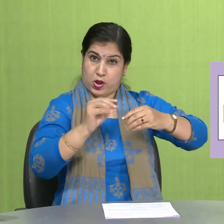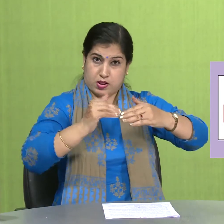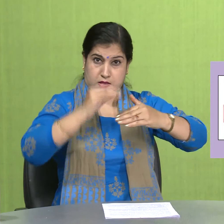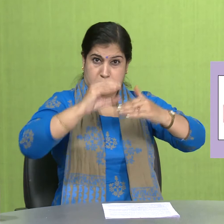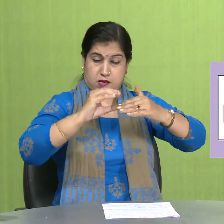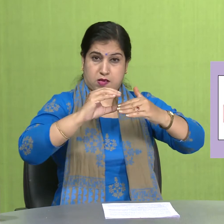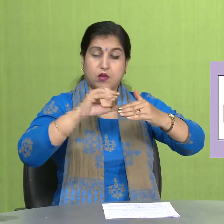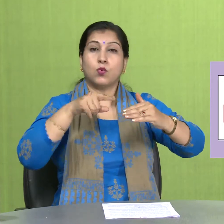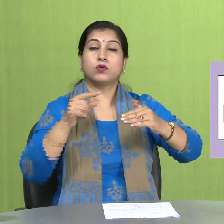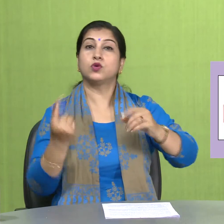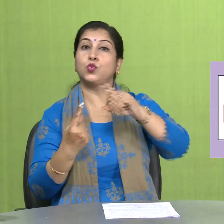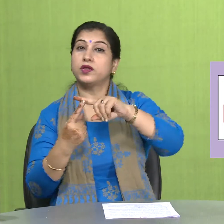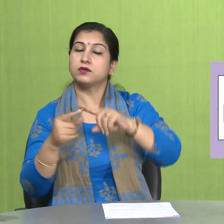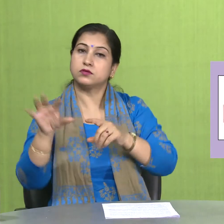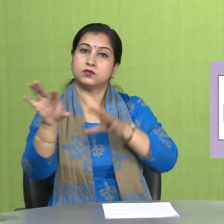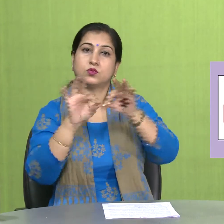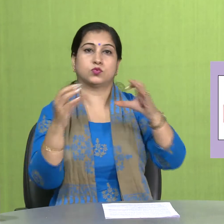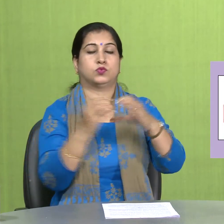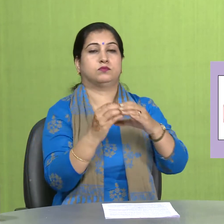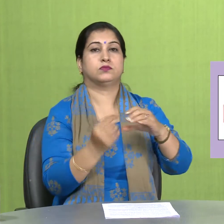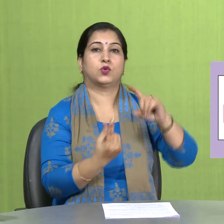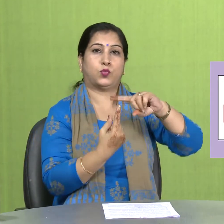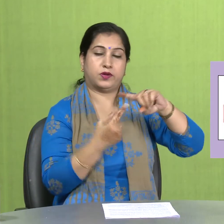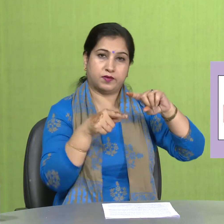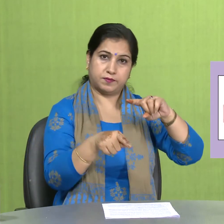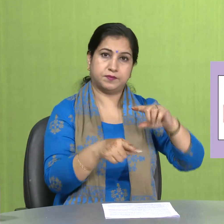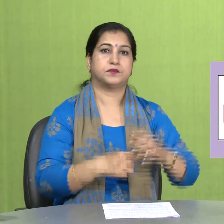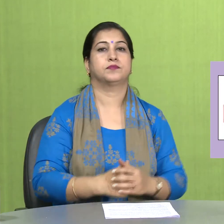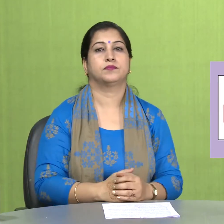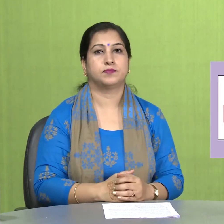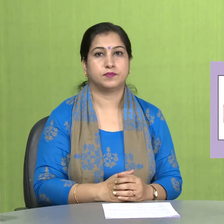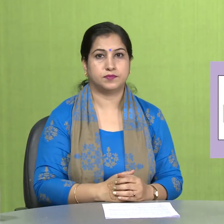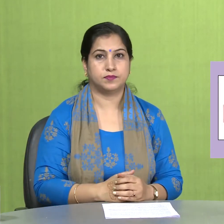the union territories.